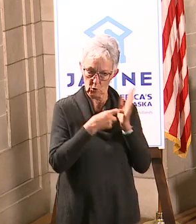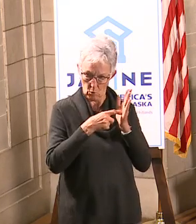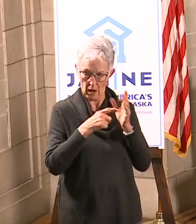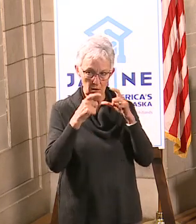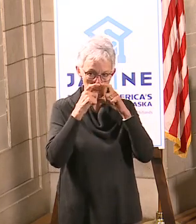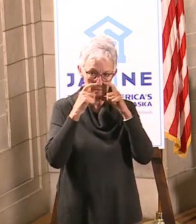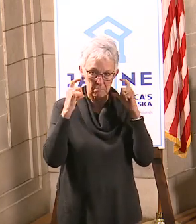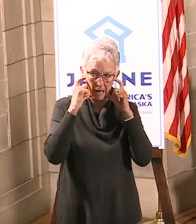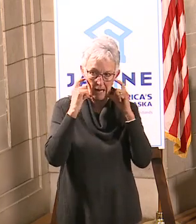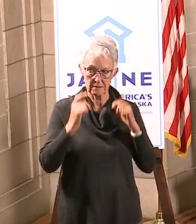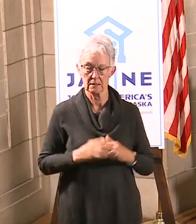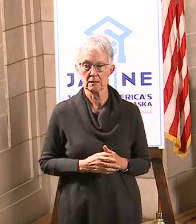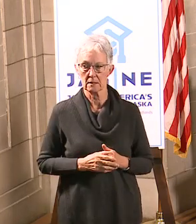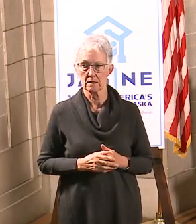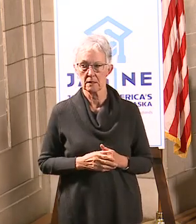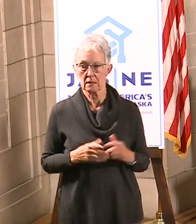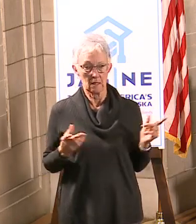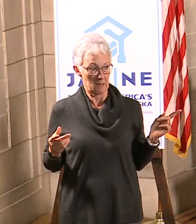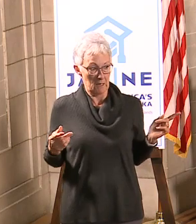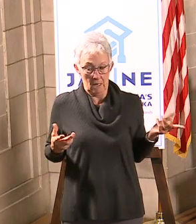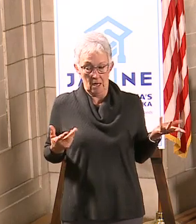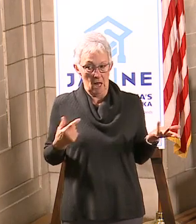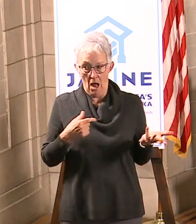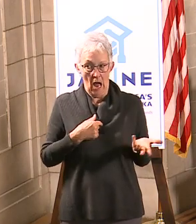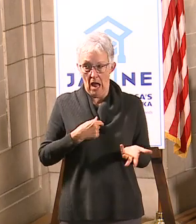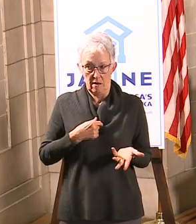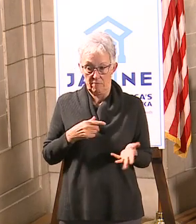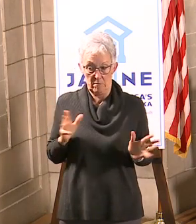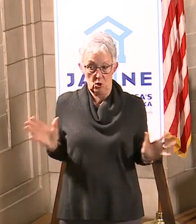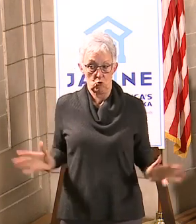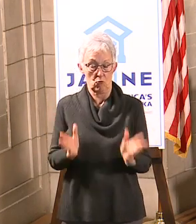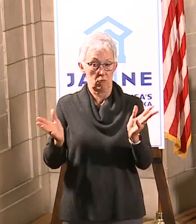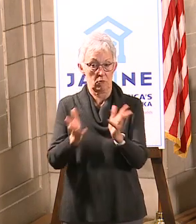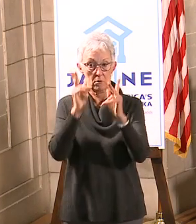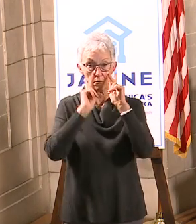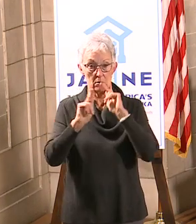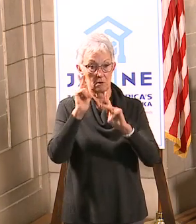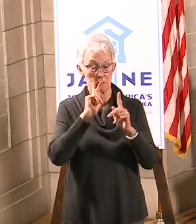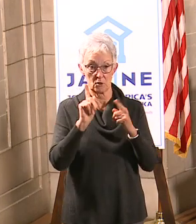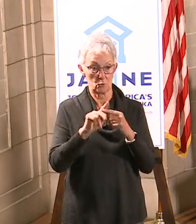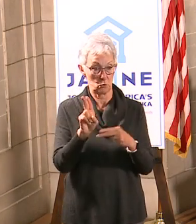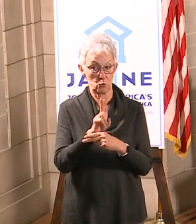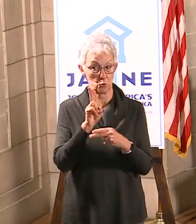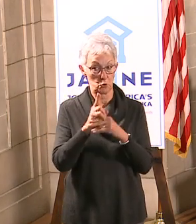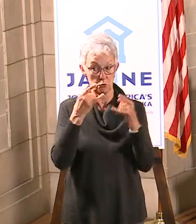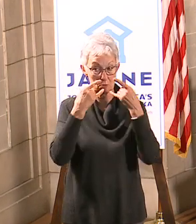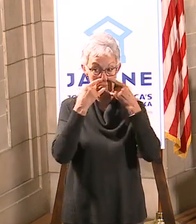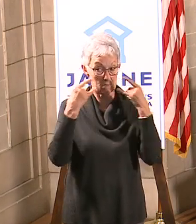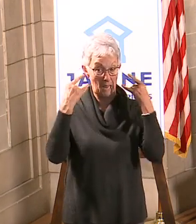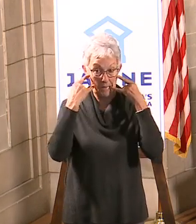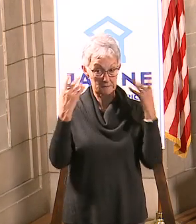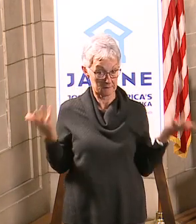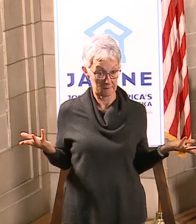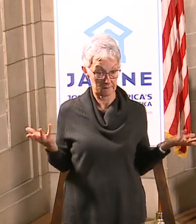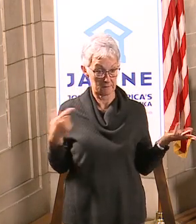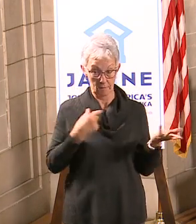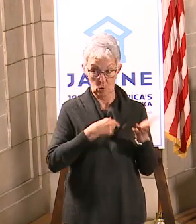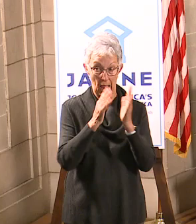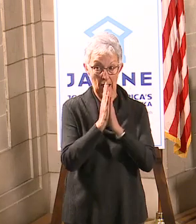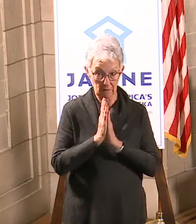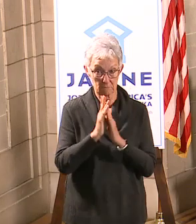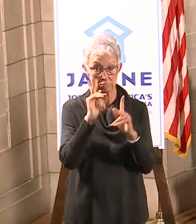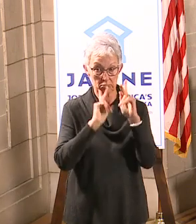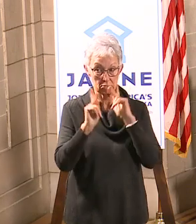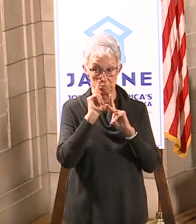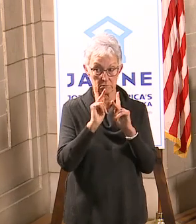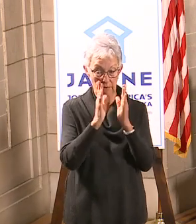tool to be able to help slow the spread of the virus. We've been encouraging that every day in my press briefings. We start off by asking people to wear a mask. We